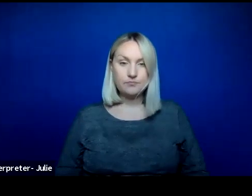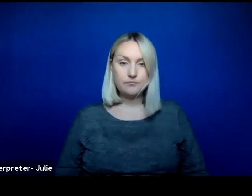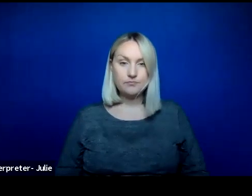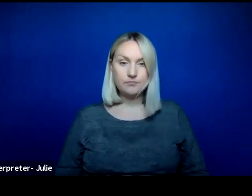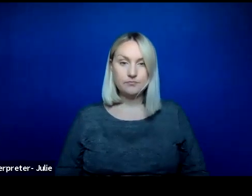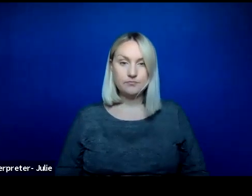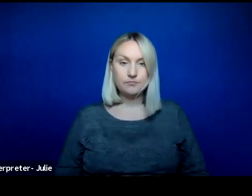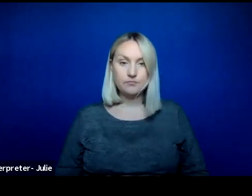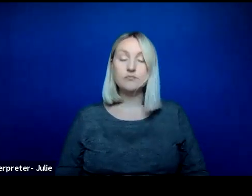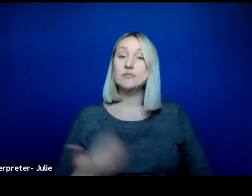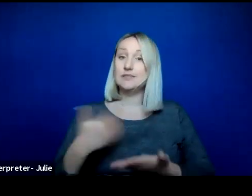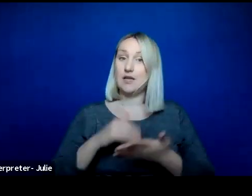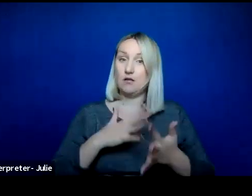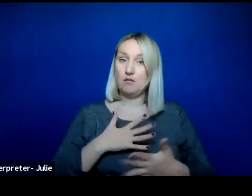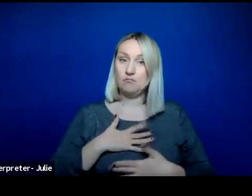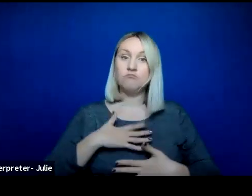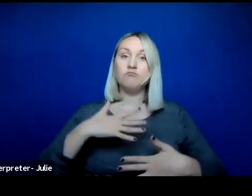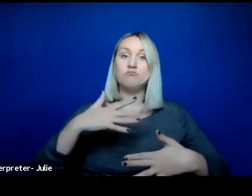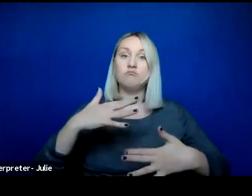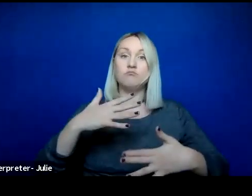We'll take one more breath here.